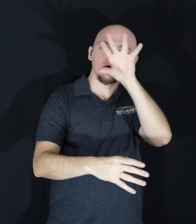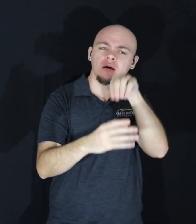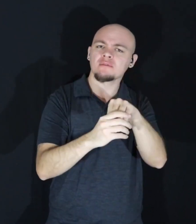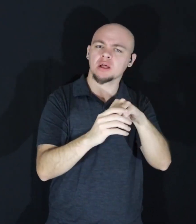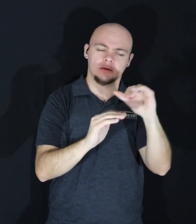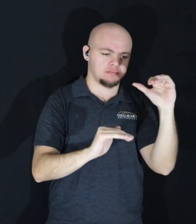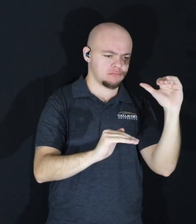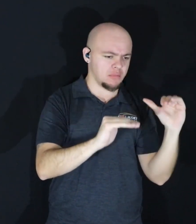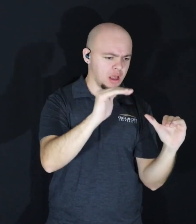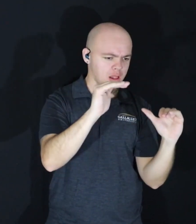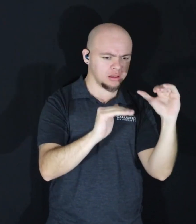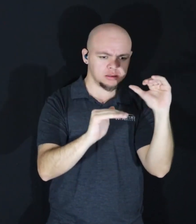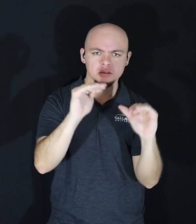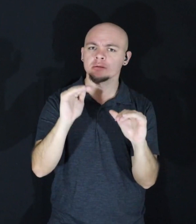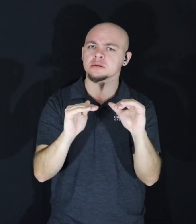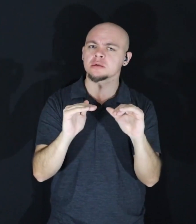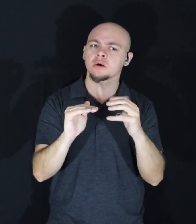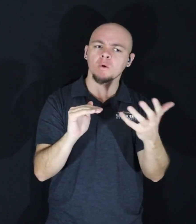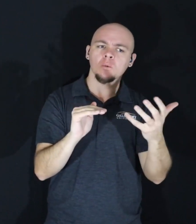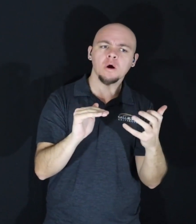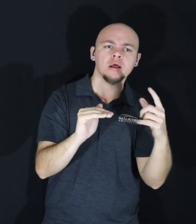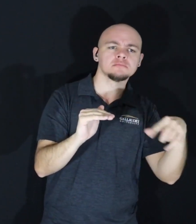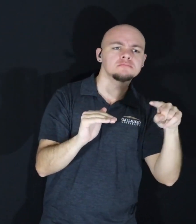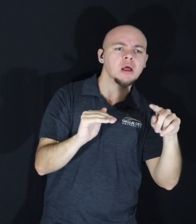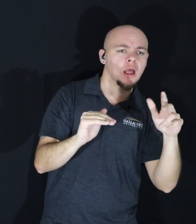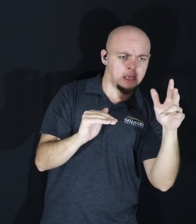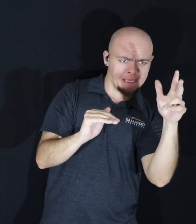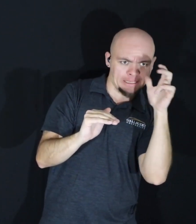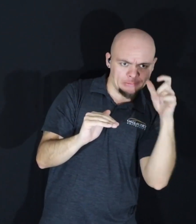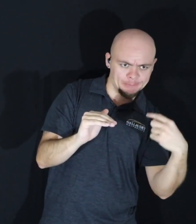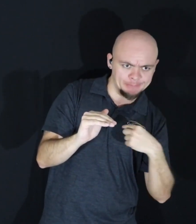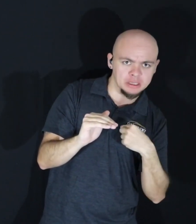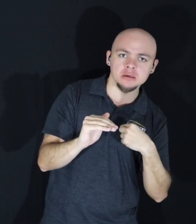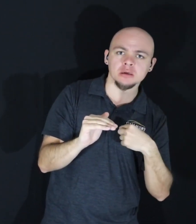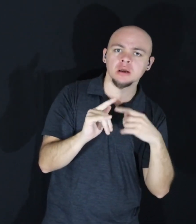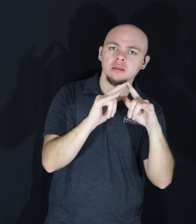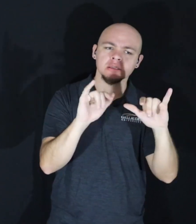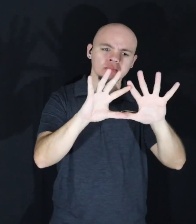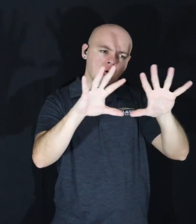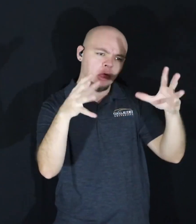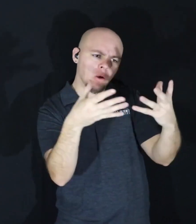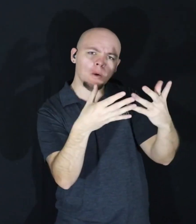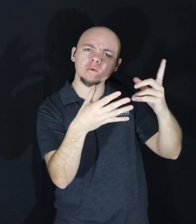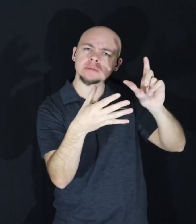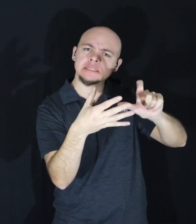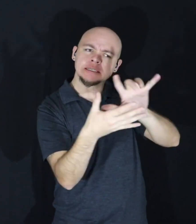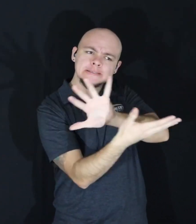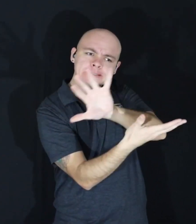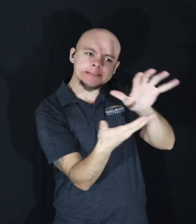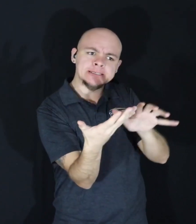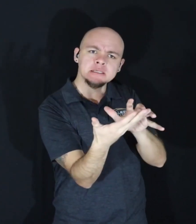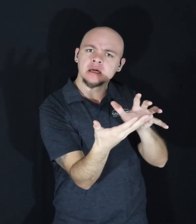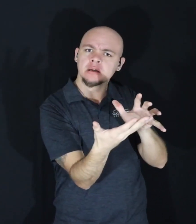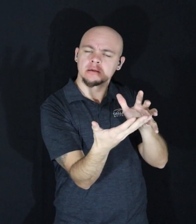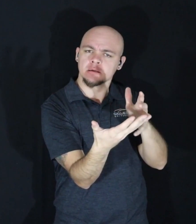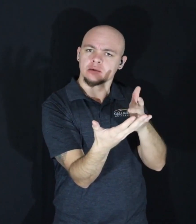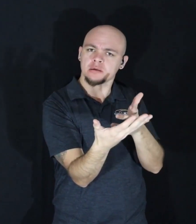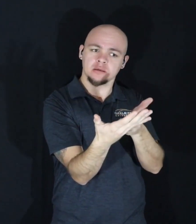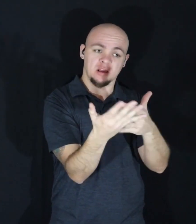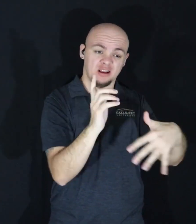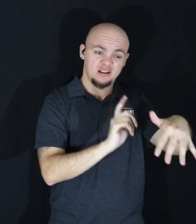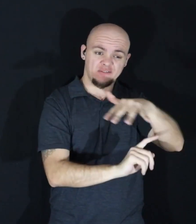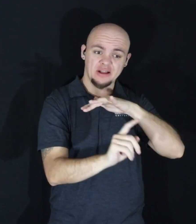balance their desire to be heard with the need of the ensemble as a whole. Creating an environment